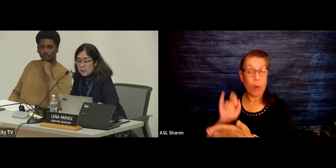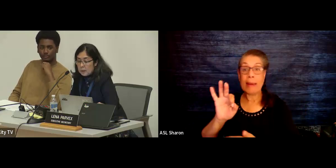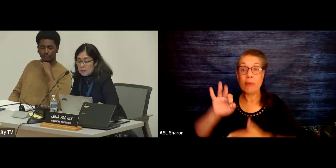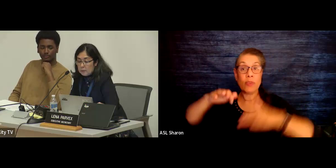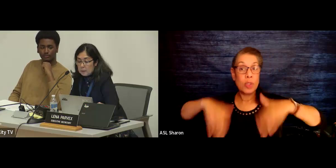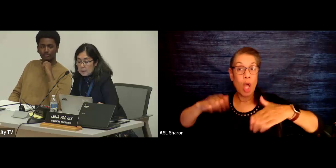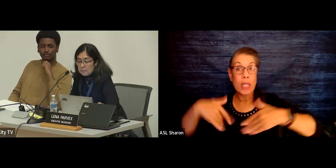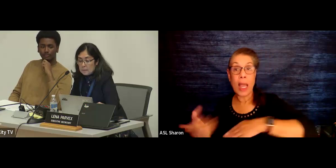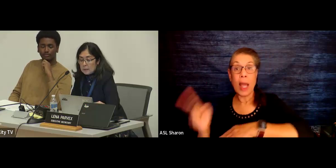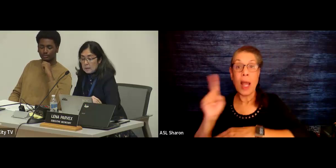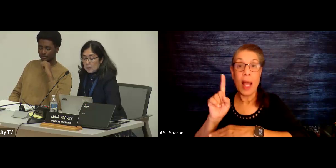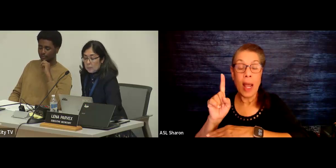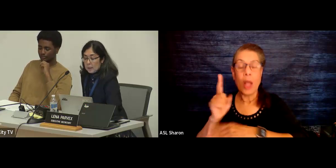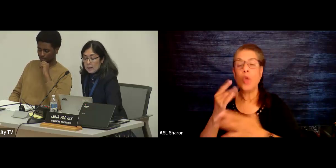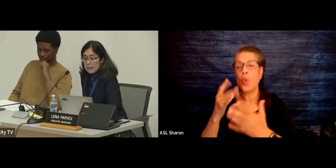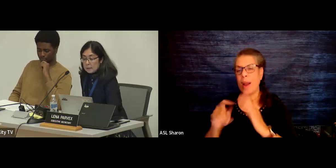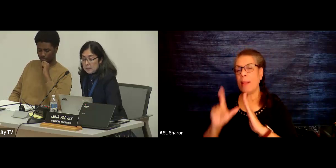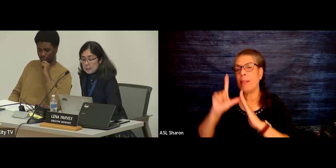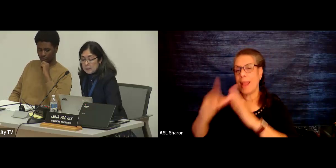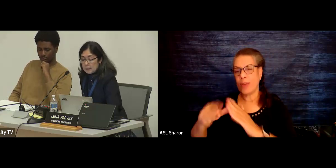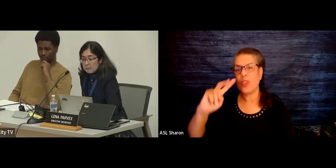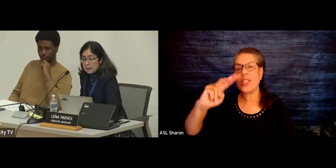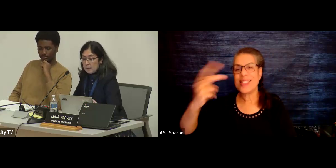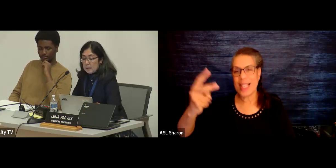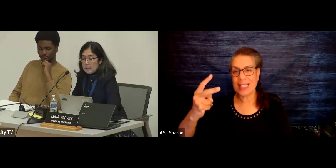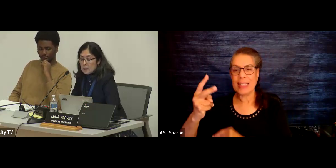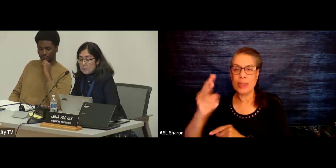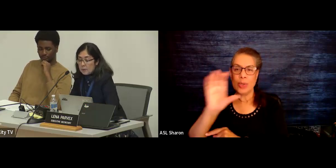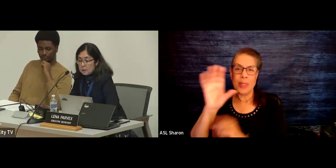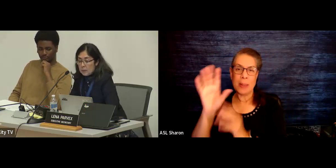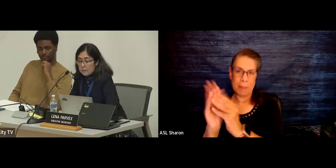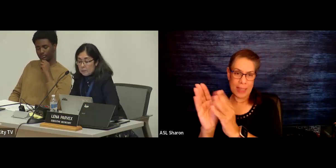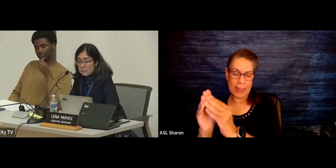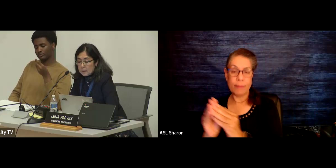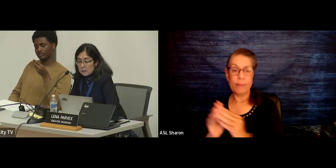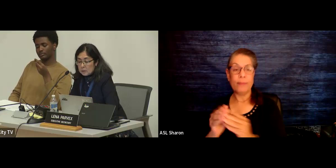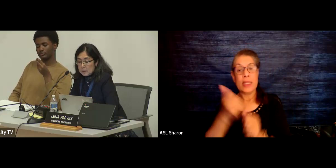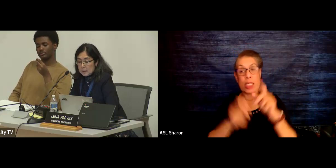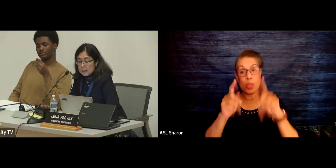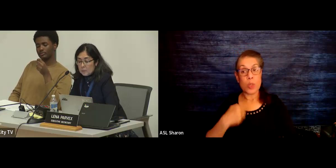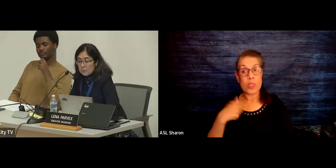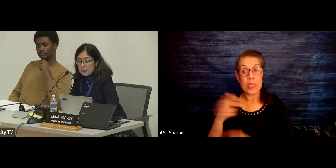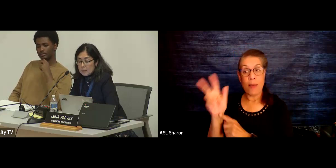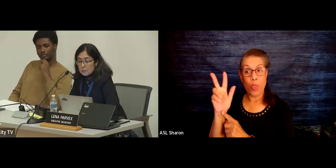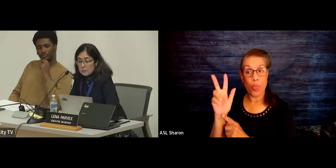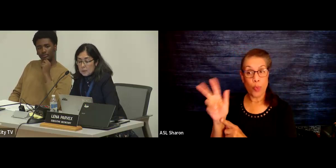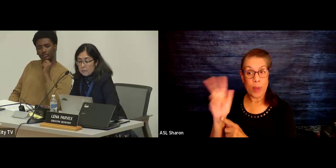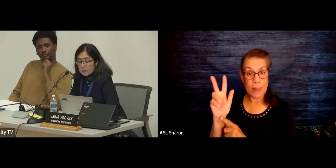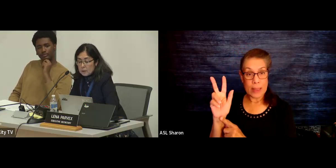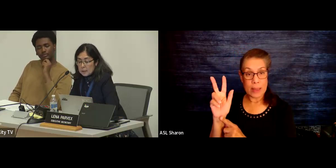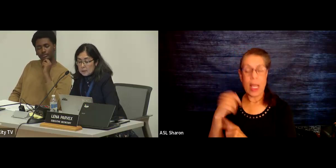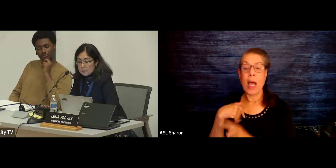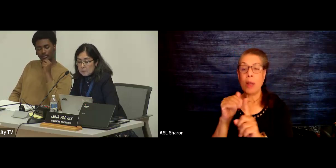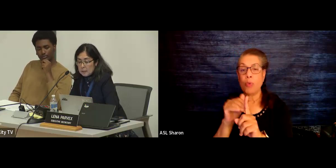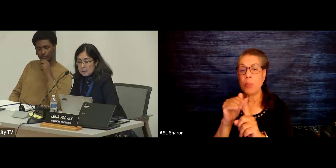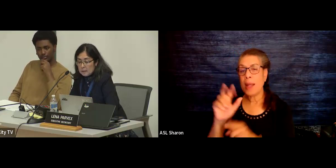do so at the end of the meeting. We have 9 speakers this evening. Each person will have 3 minutes to speak, and I would remind you when you have